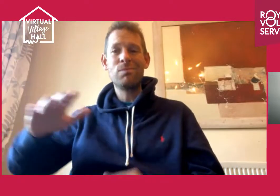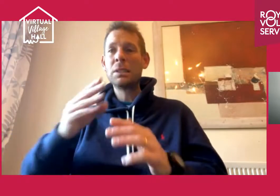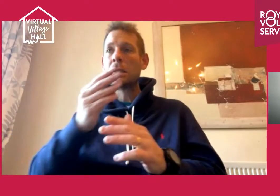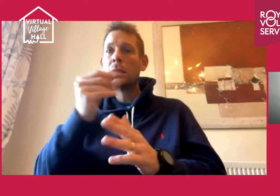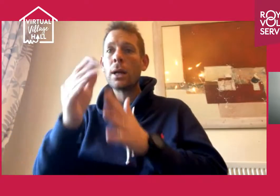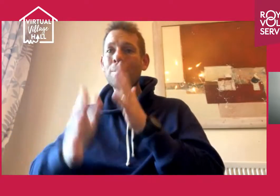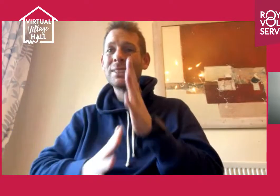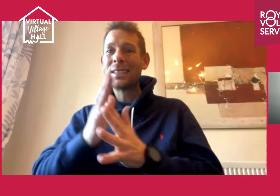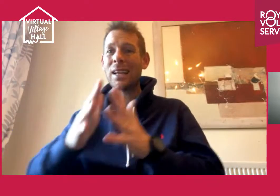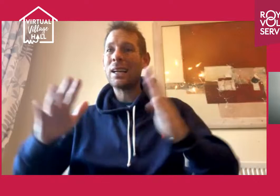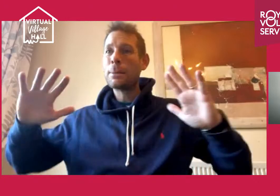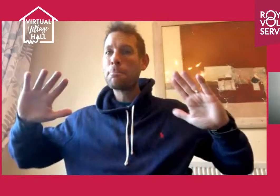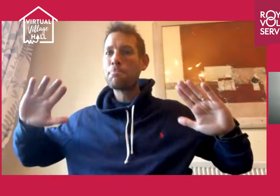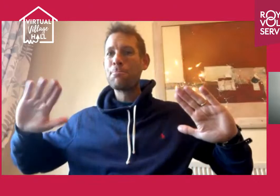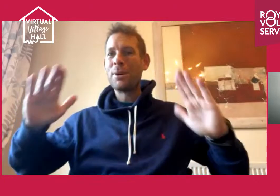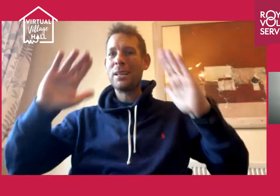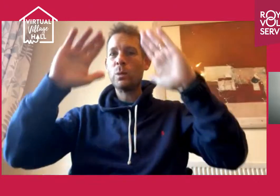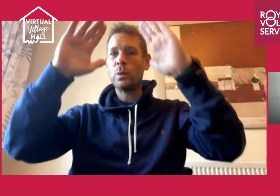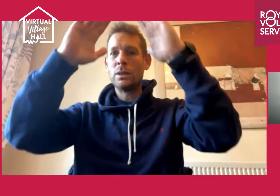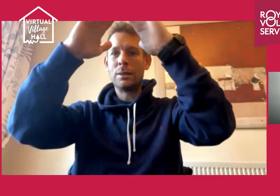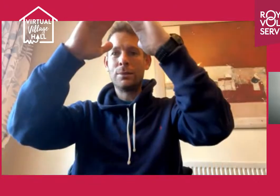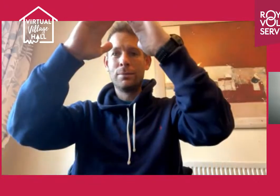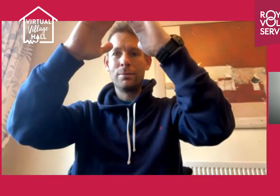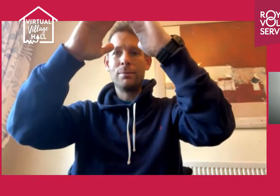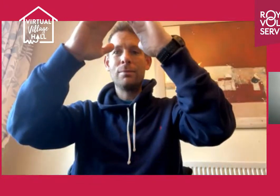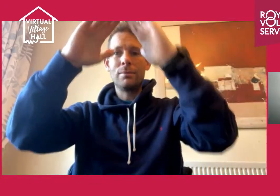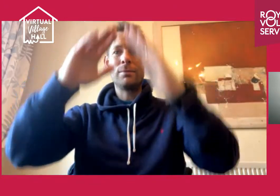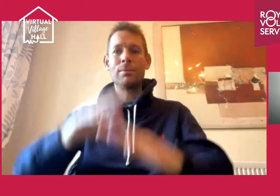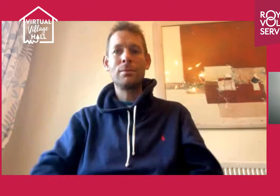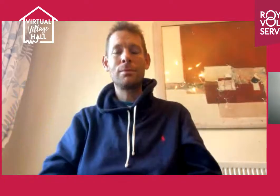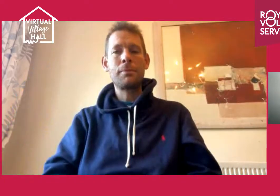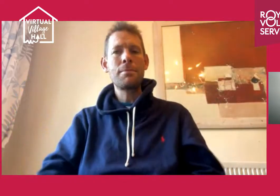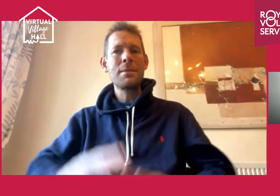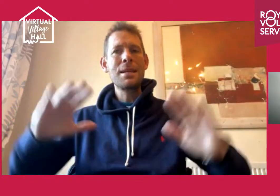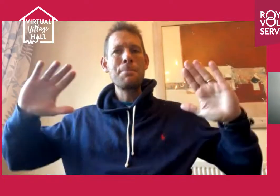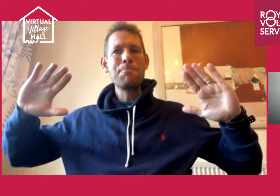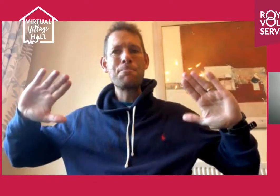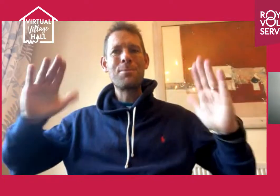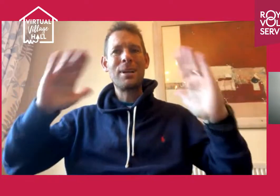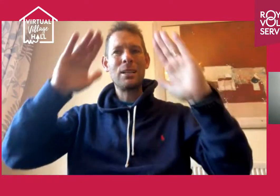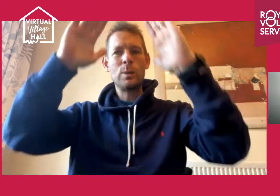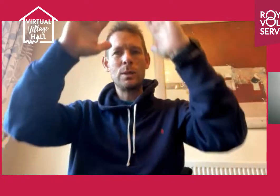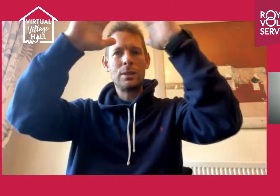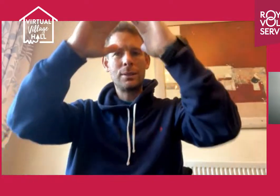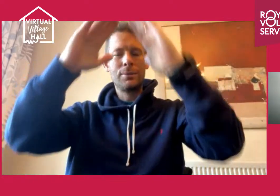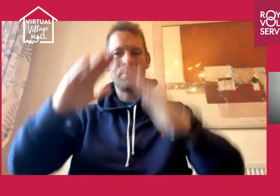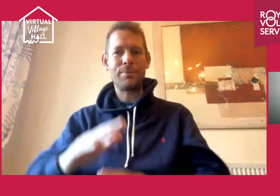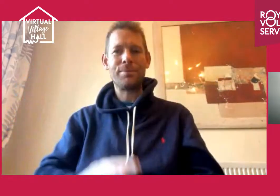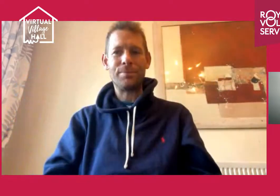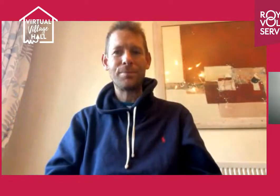mountain. Some areas you'll see mountains signed like this, mountains.